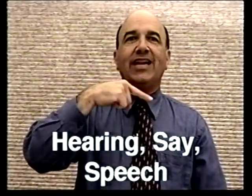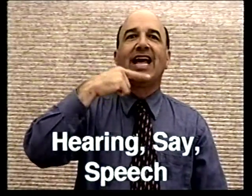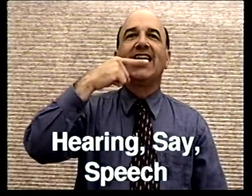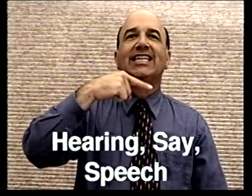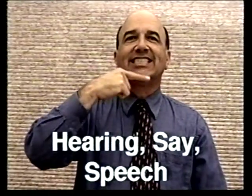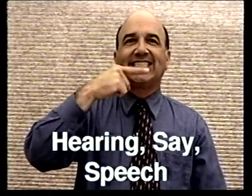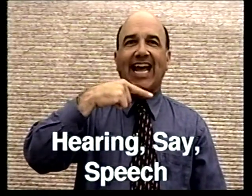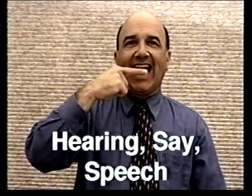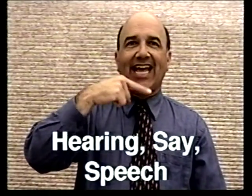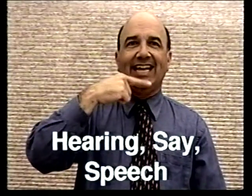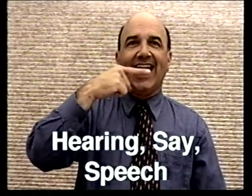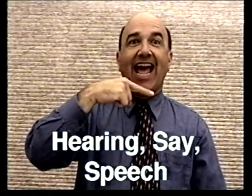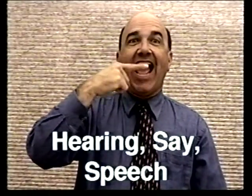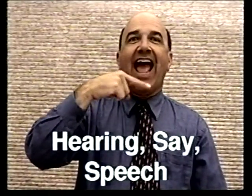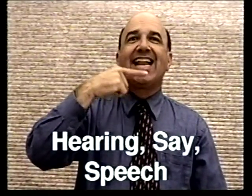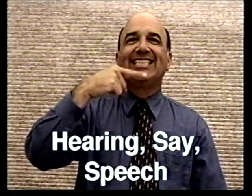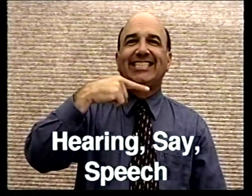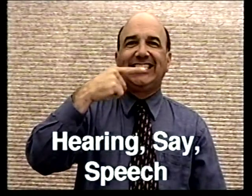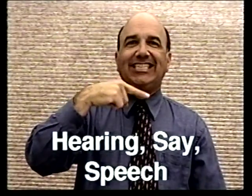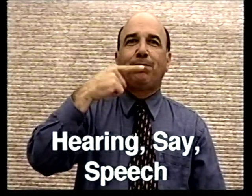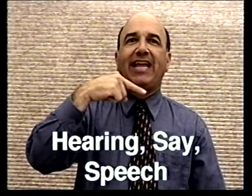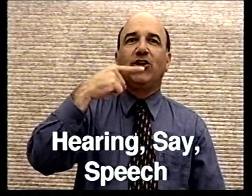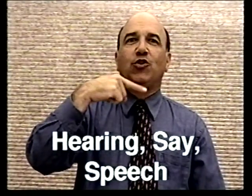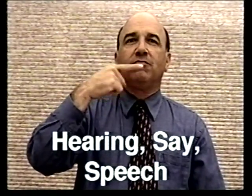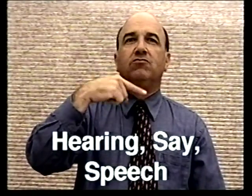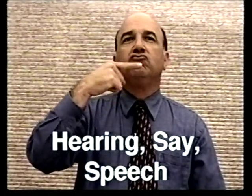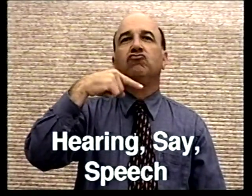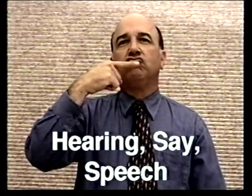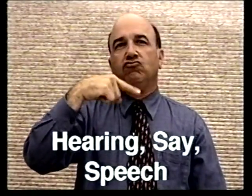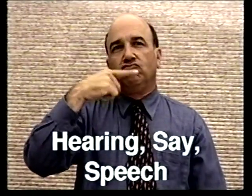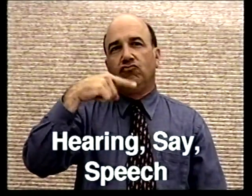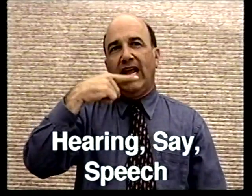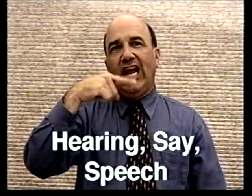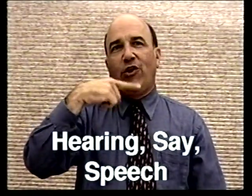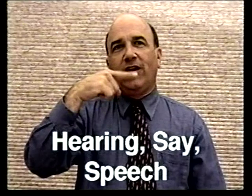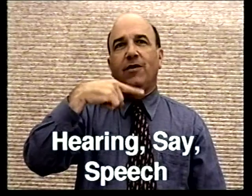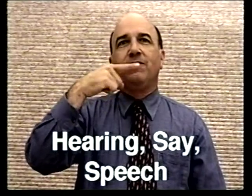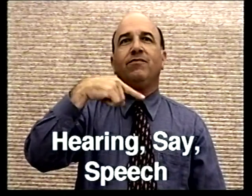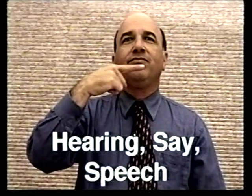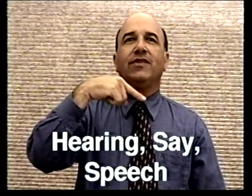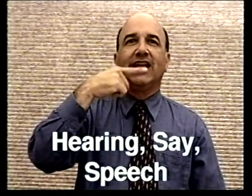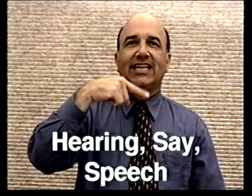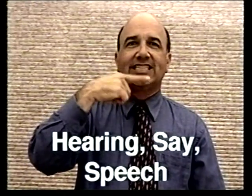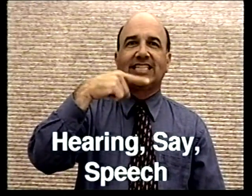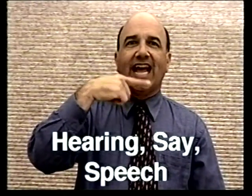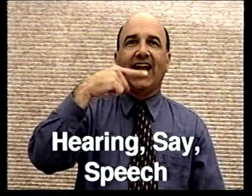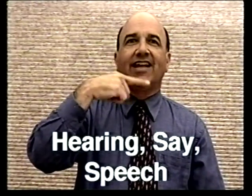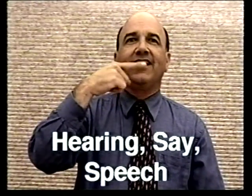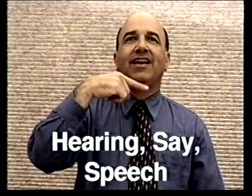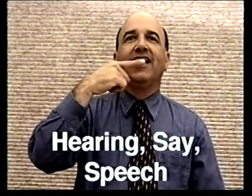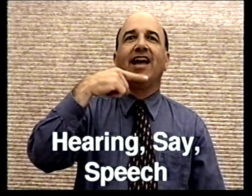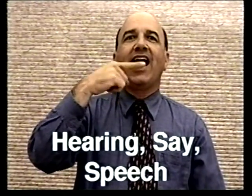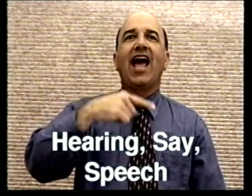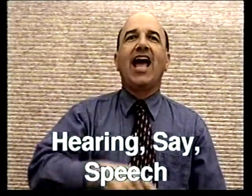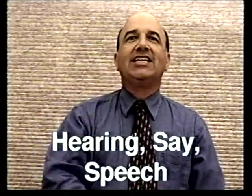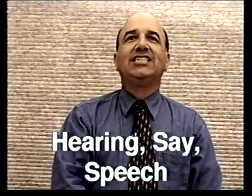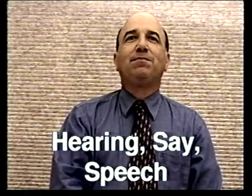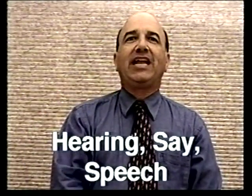Hearing, say, and speech. Hearing, say, and